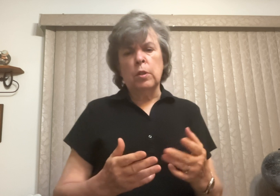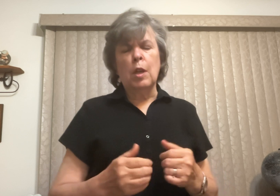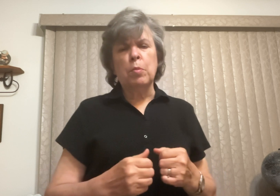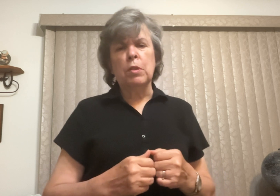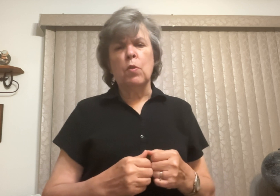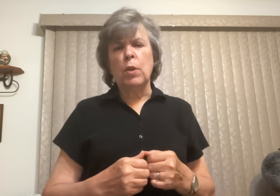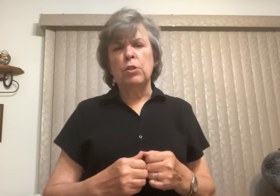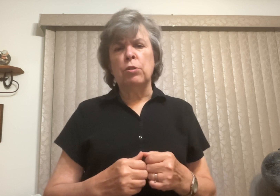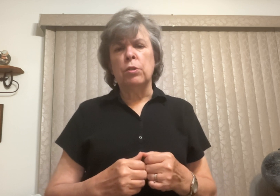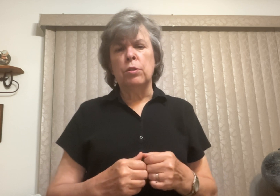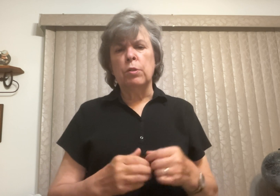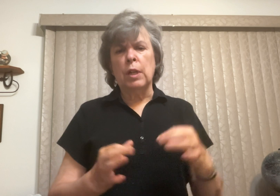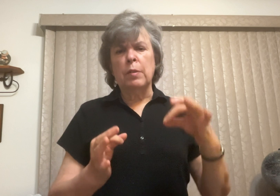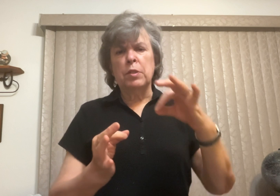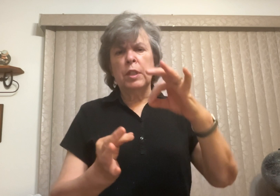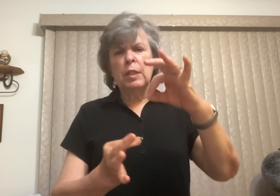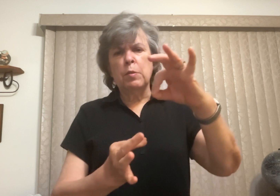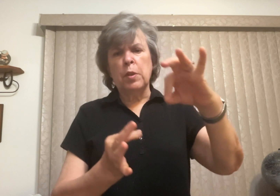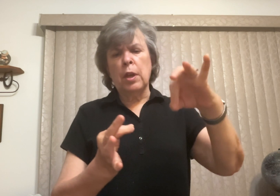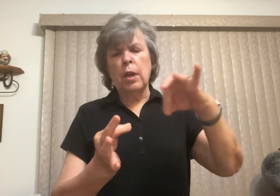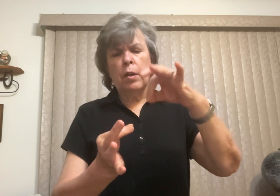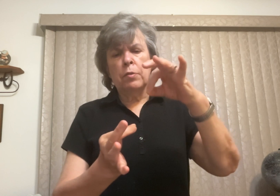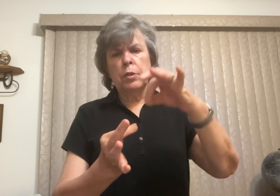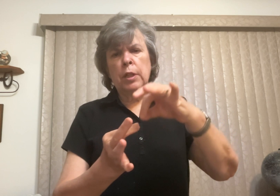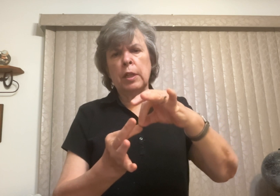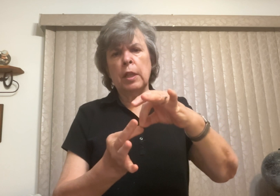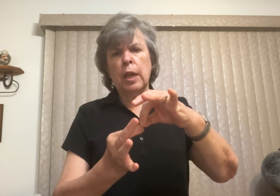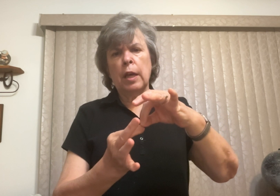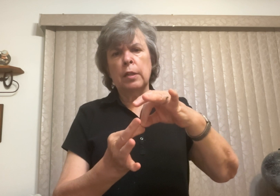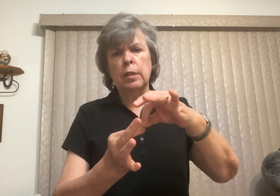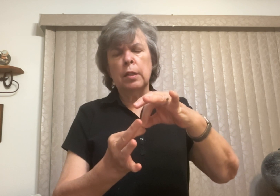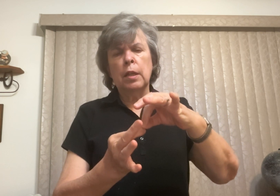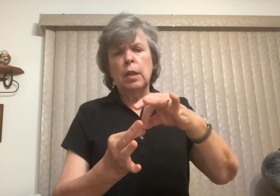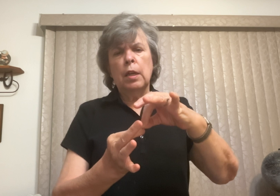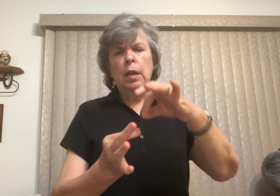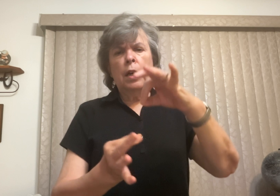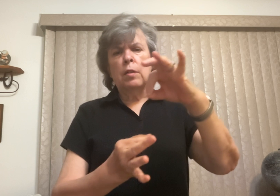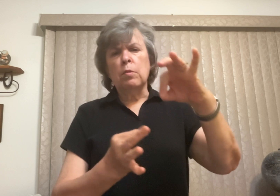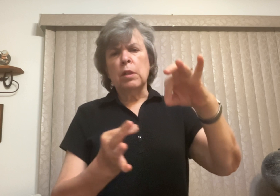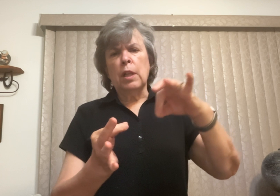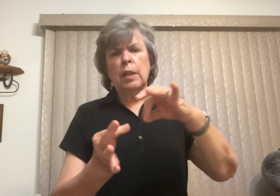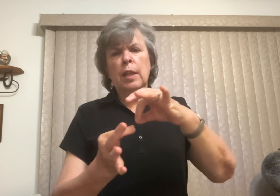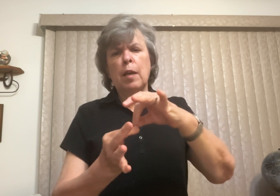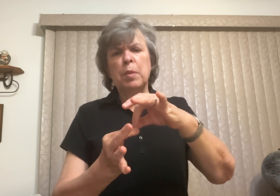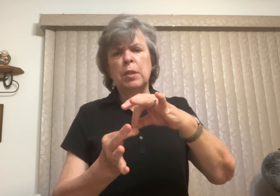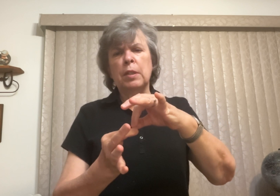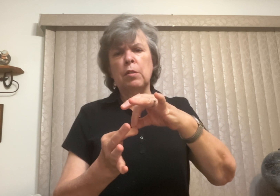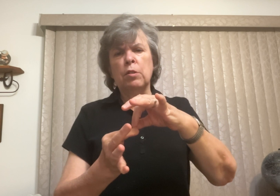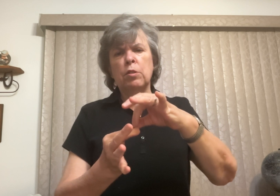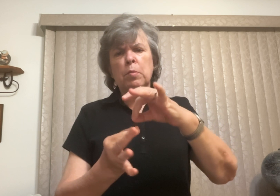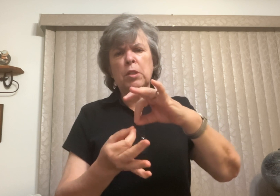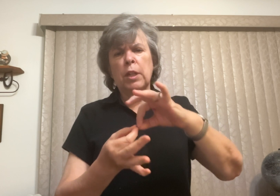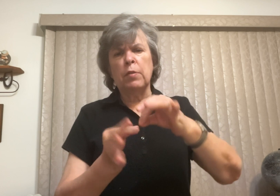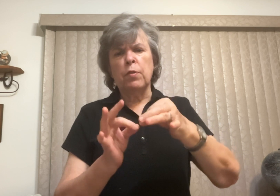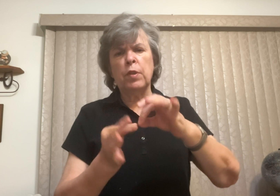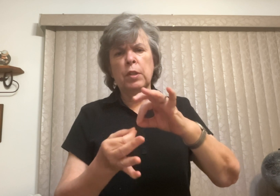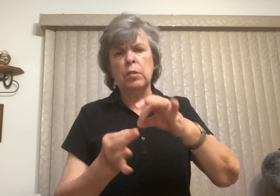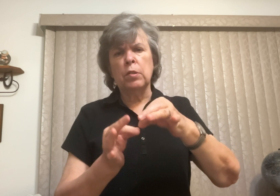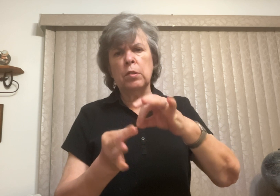couple different ways you can do it. I've seen it with F's like that. I don't really like that because that looks too much like fix.